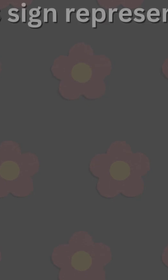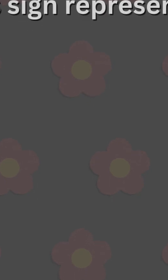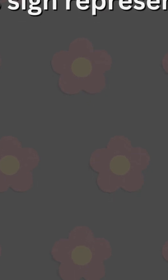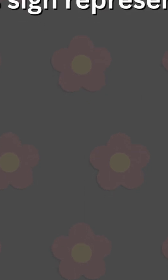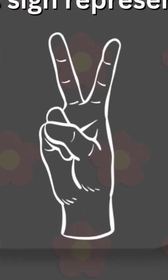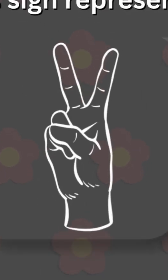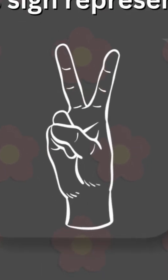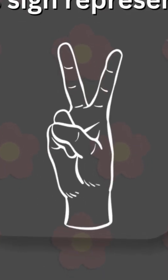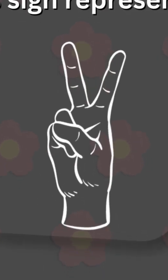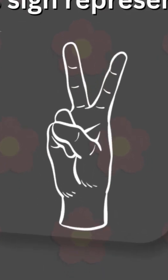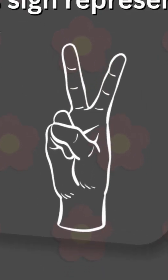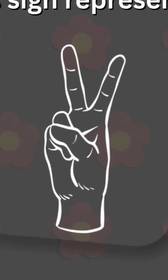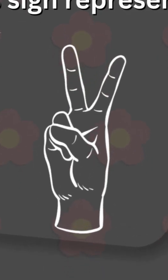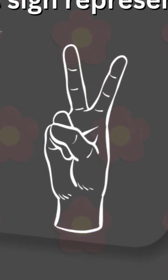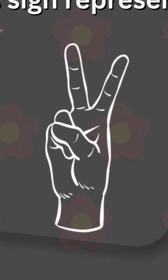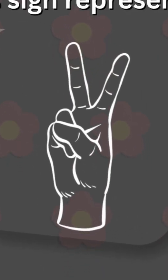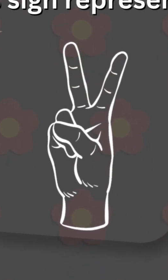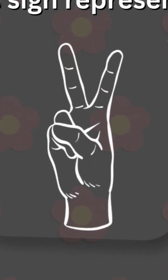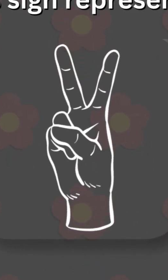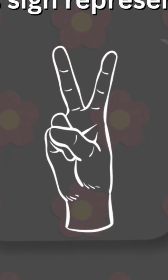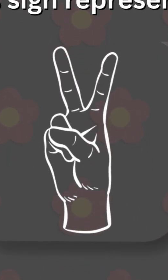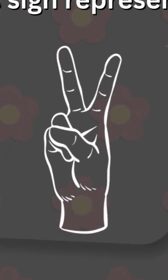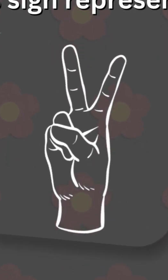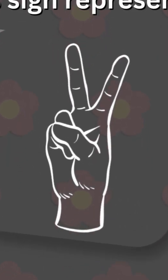Guess the letter V, N or Z?